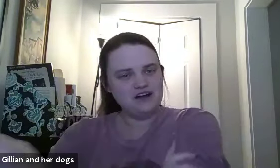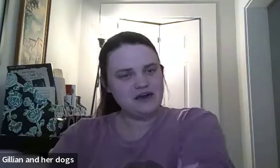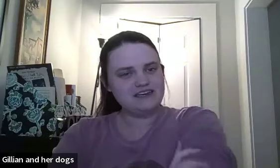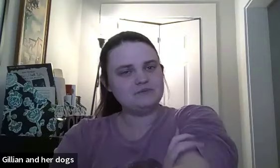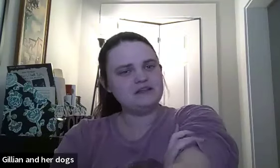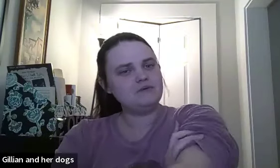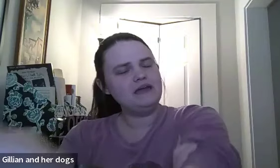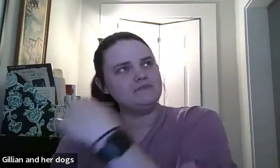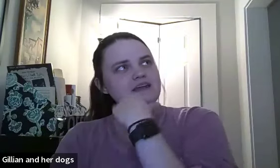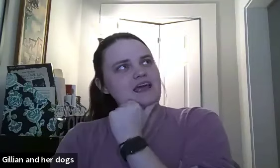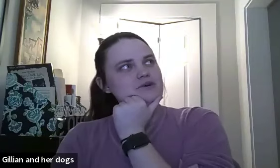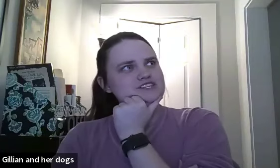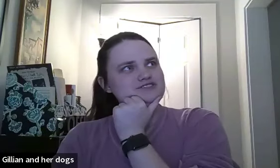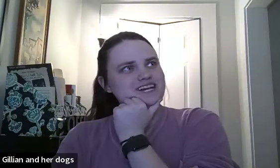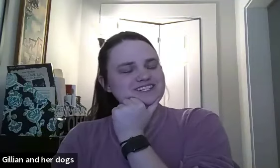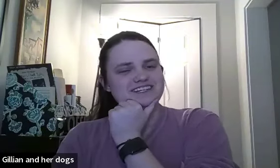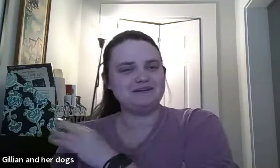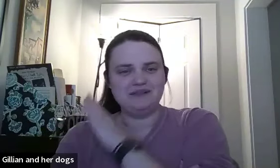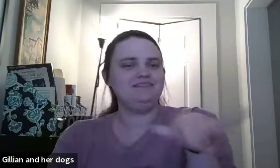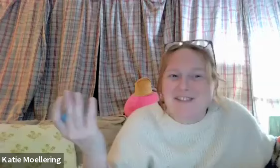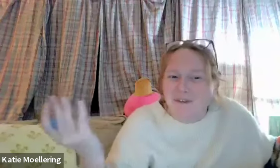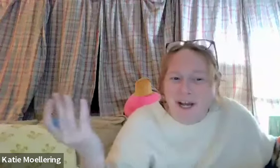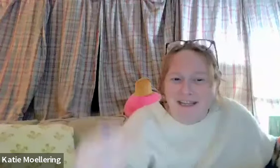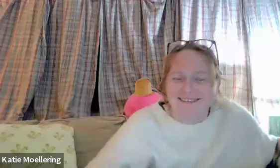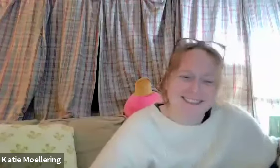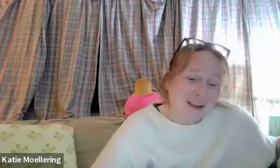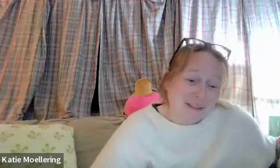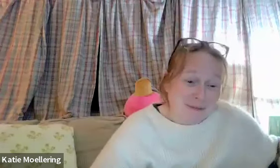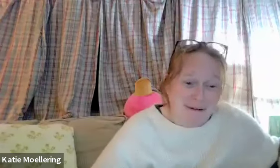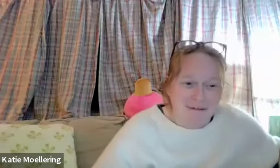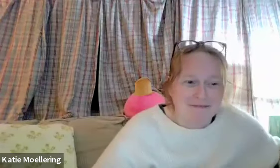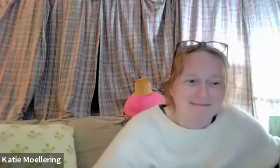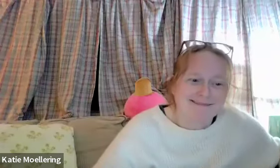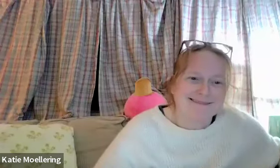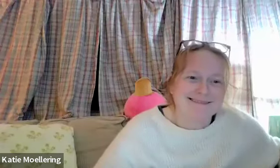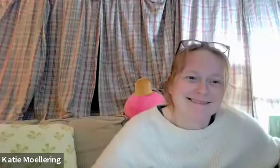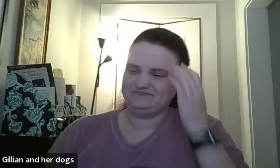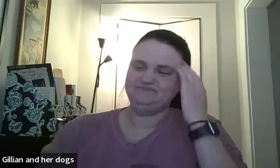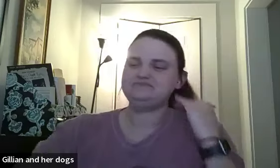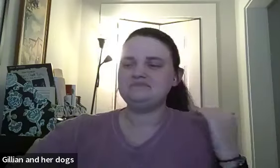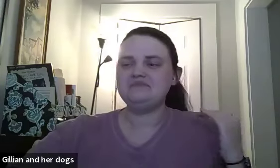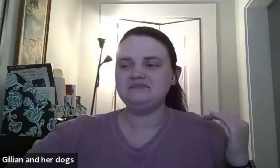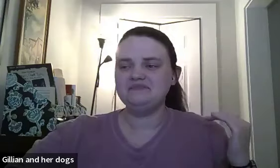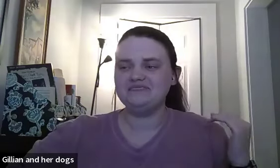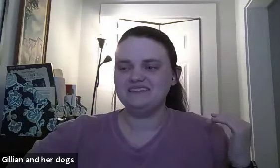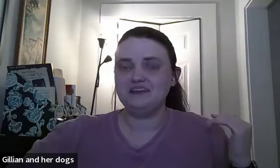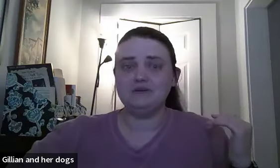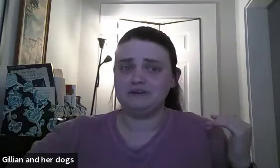talk about it and I'll be like, wait a minute, how would you change I this? mean, And it I'm like, is fun, to think about, right? but it's a rabbit hole. It